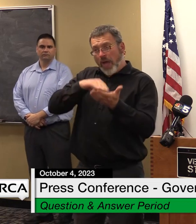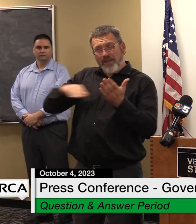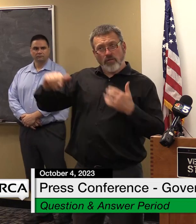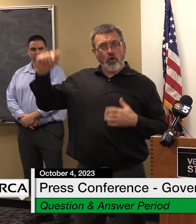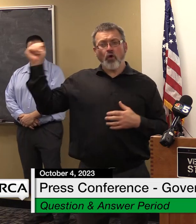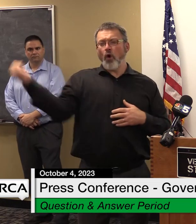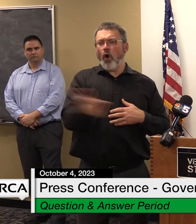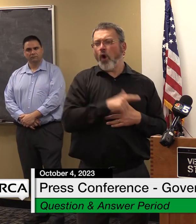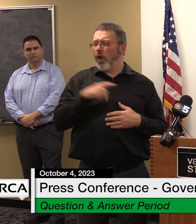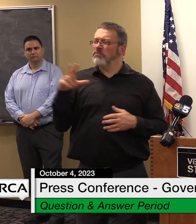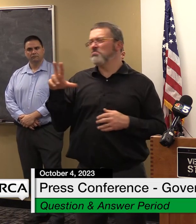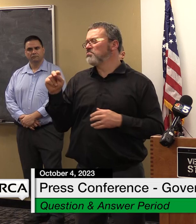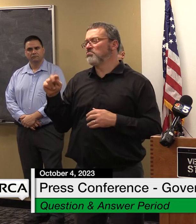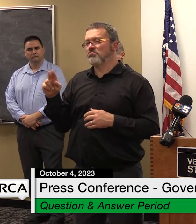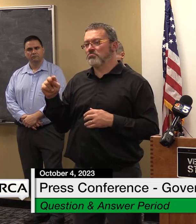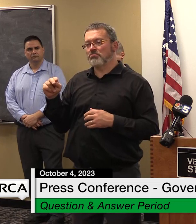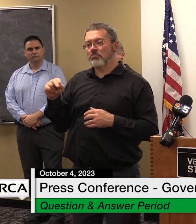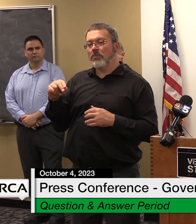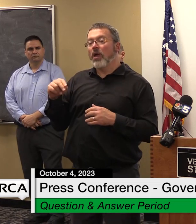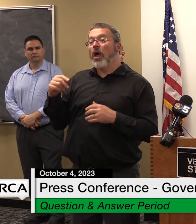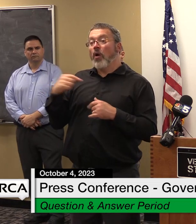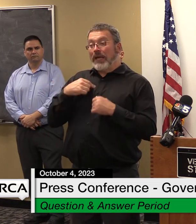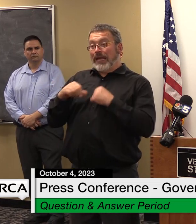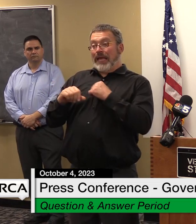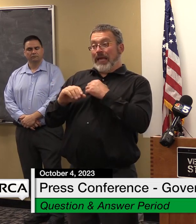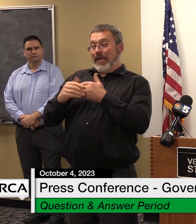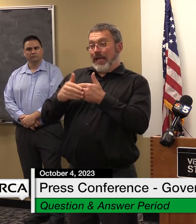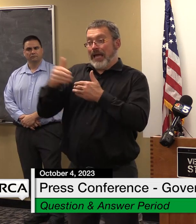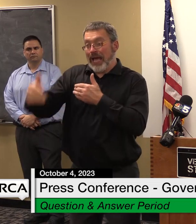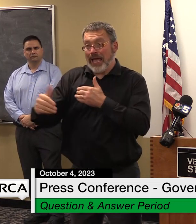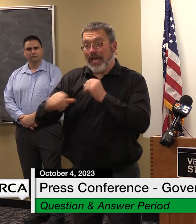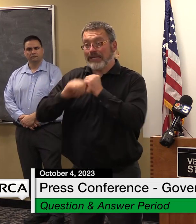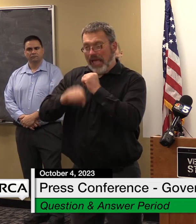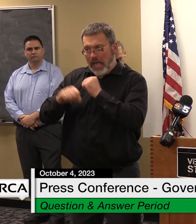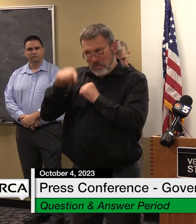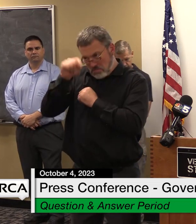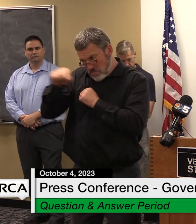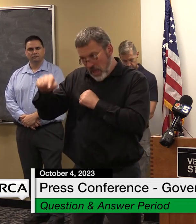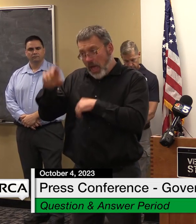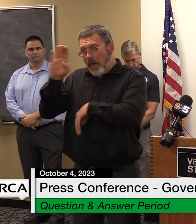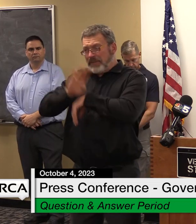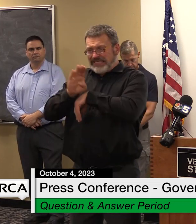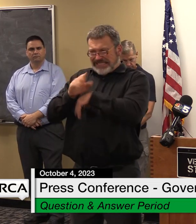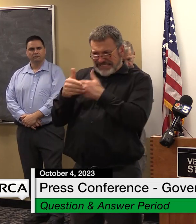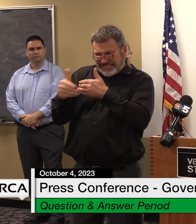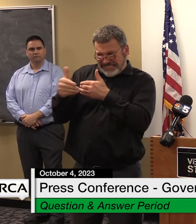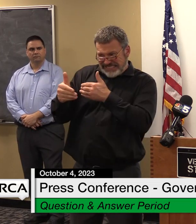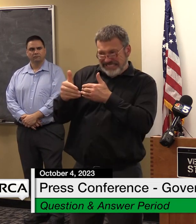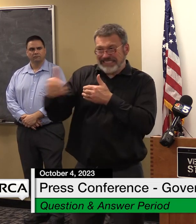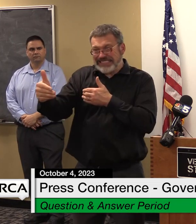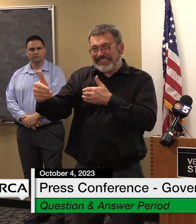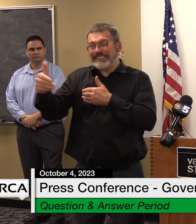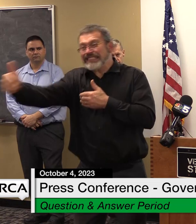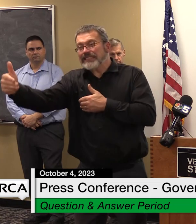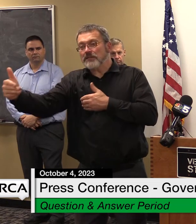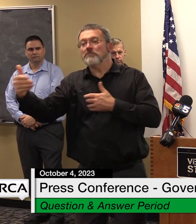that it's going to take 12 or 14 weeks from that date, or longer if there's a date certain,